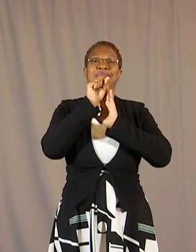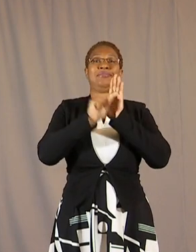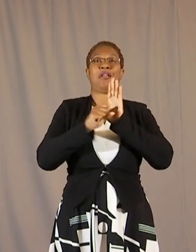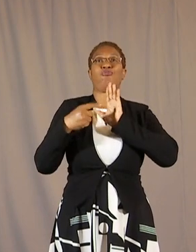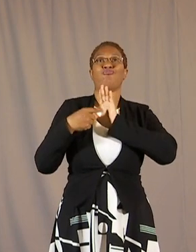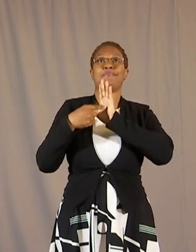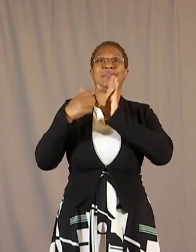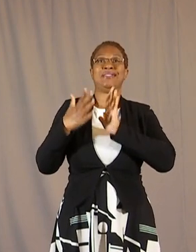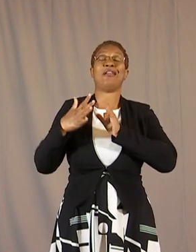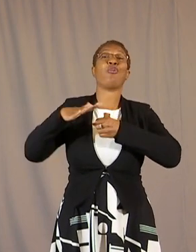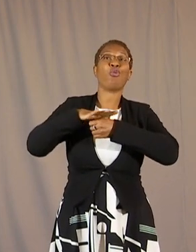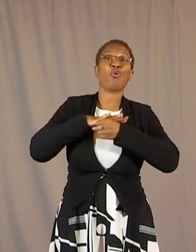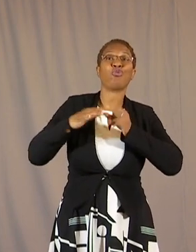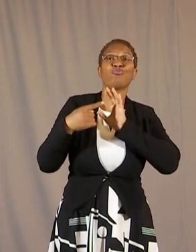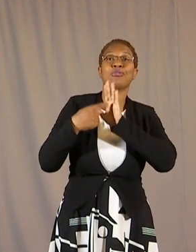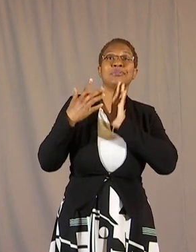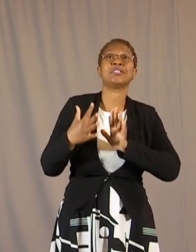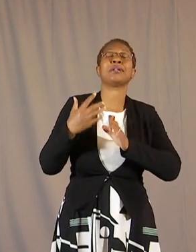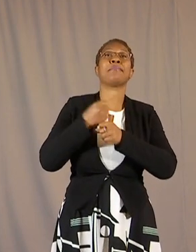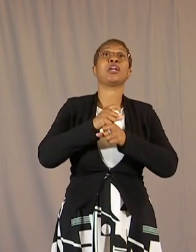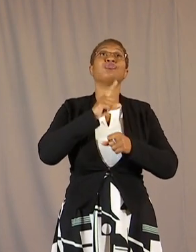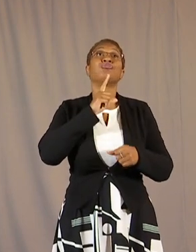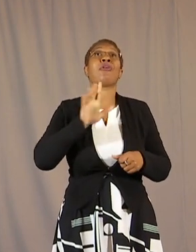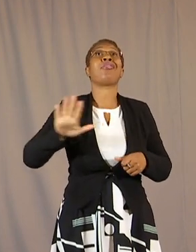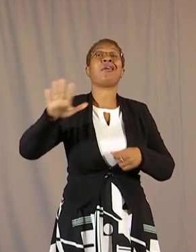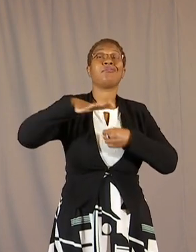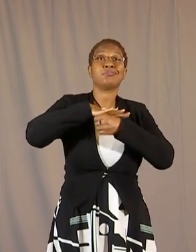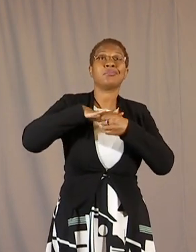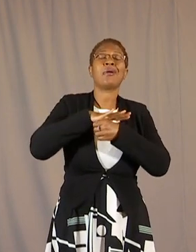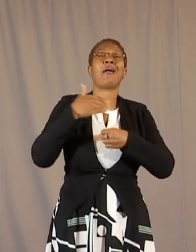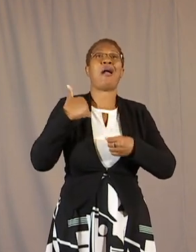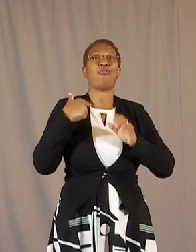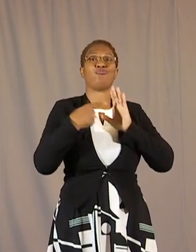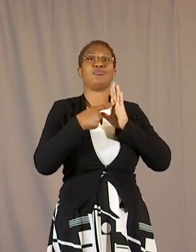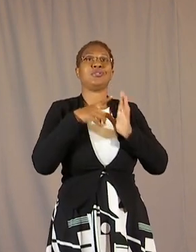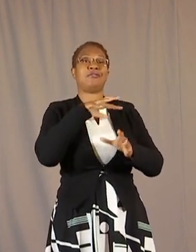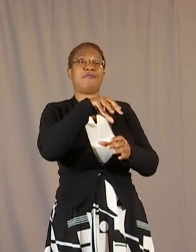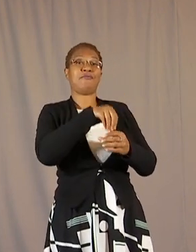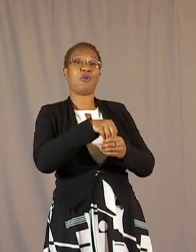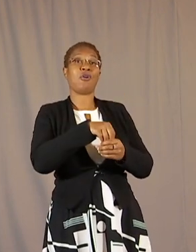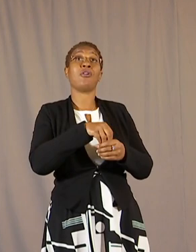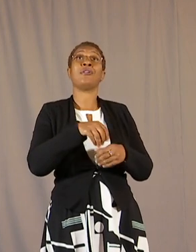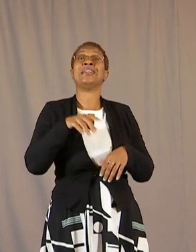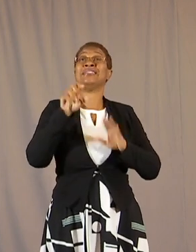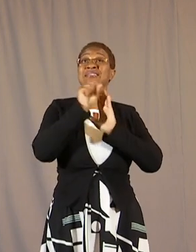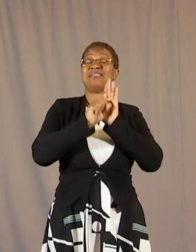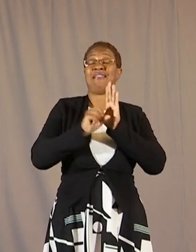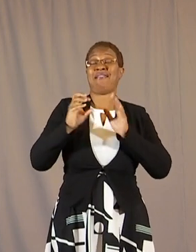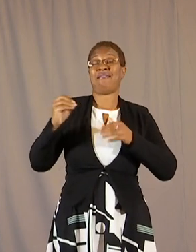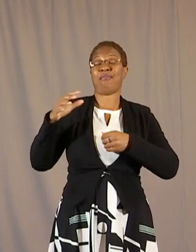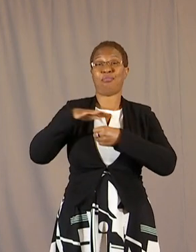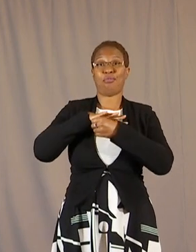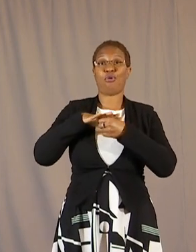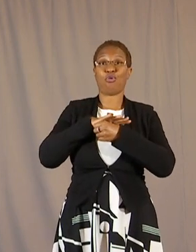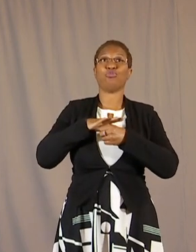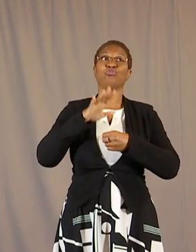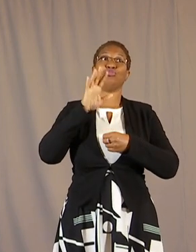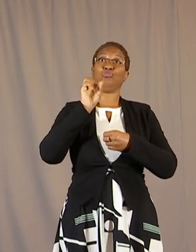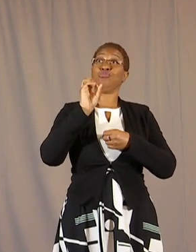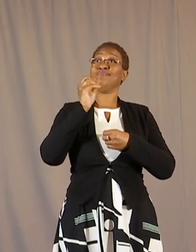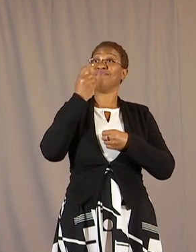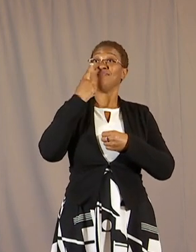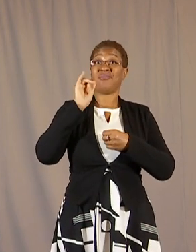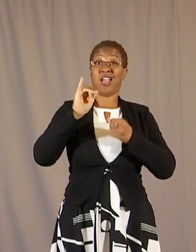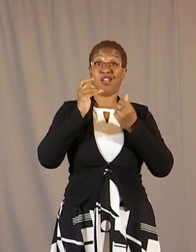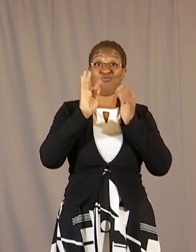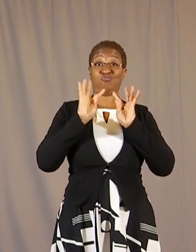sure there were, you know, resources in their district and their offices were there, and then also people at the state level. So we had that diverse